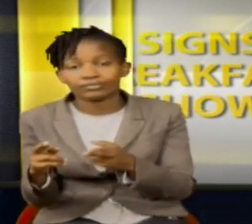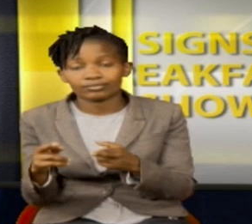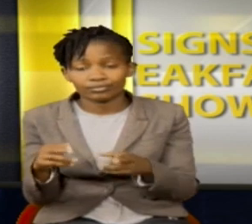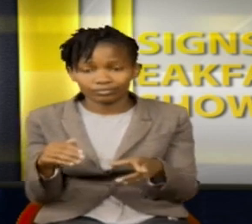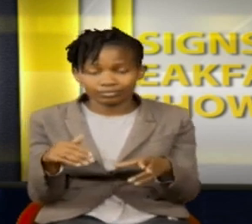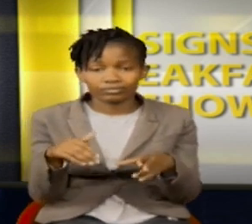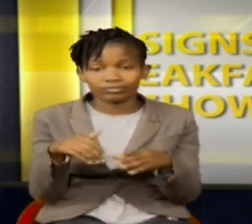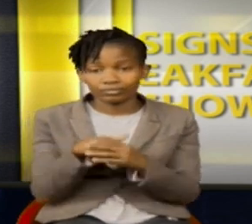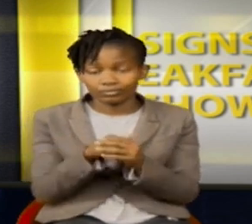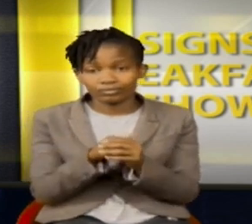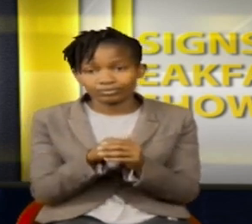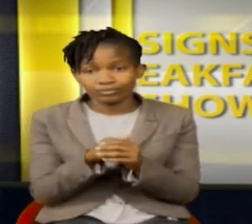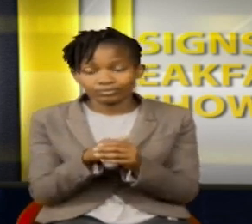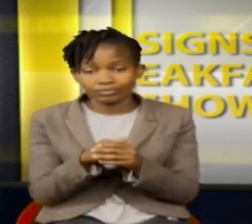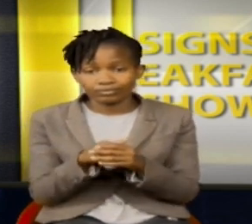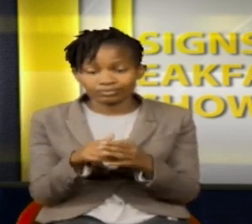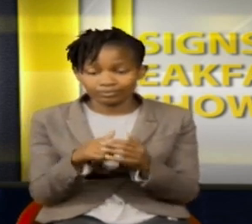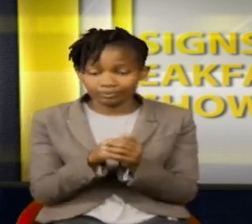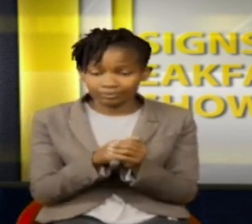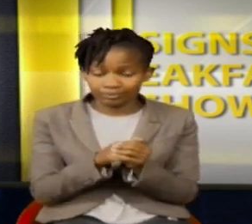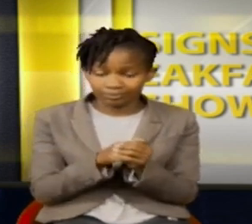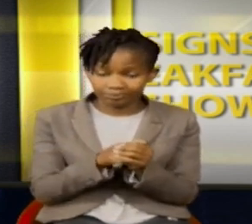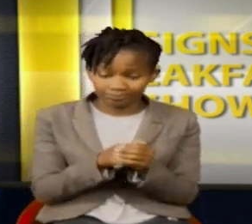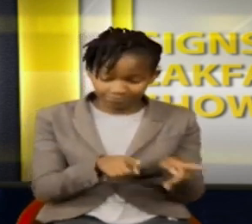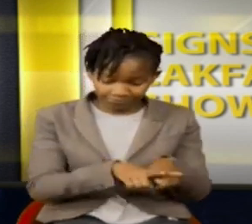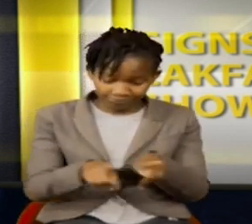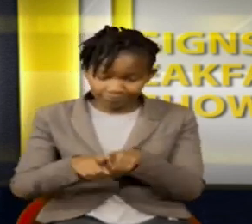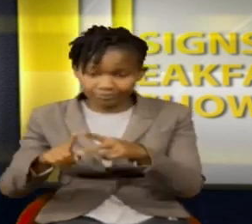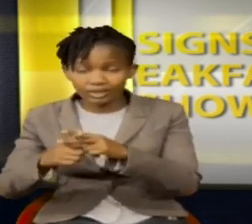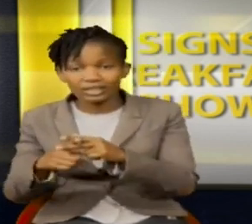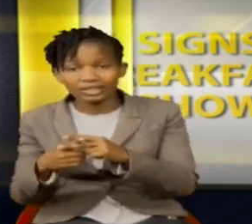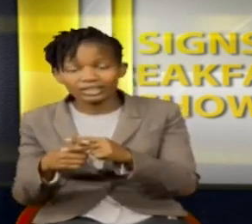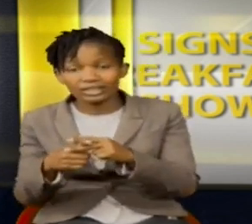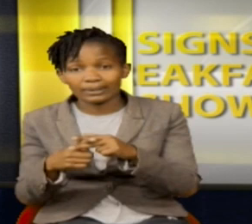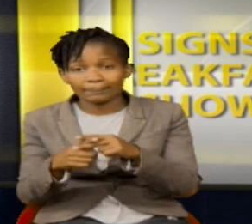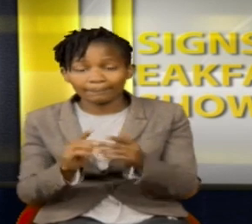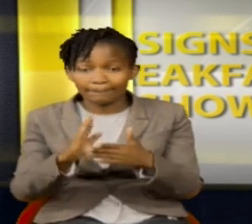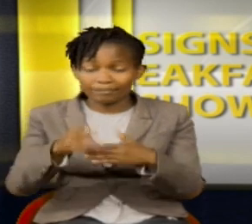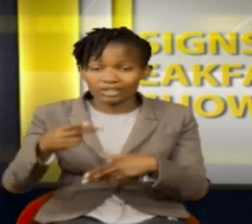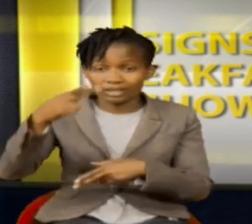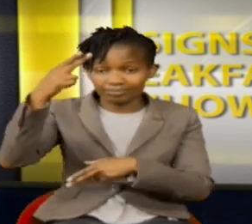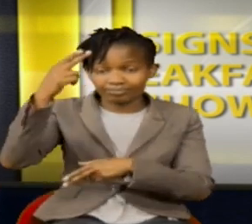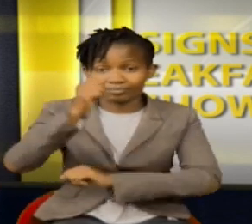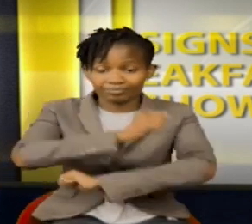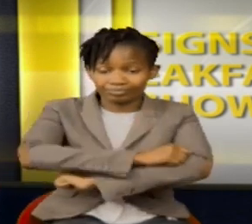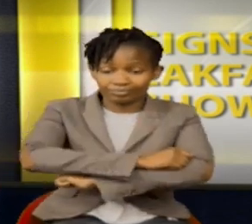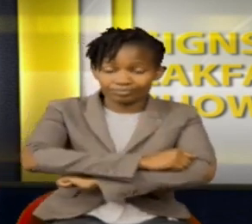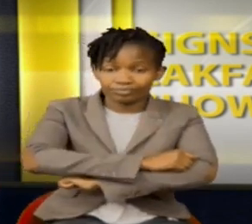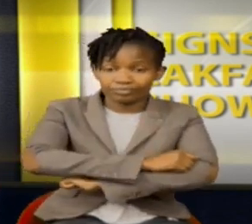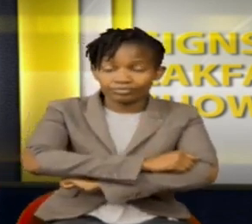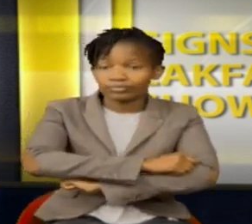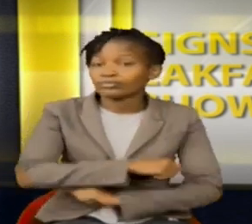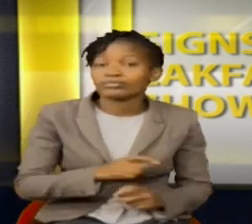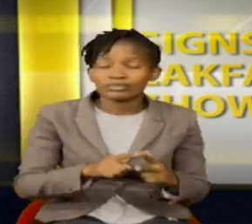You're talking about the cassettes? Cassettes. Okay. And then I started after high school. Uh-huh. Because I started doing music at